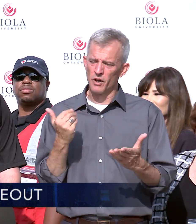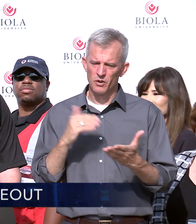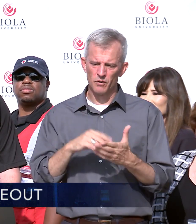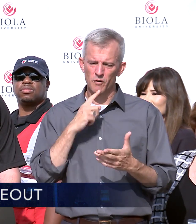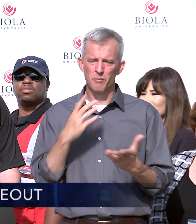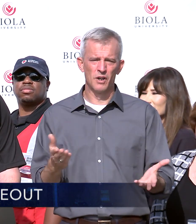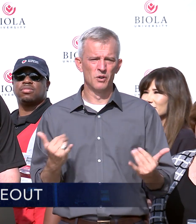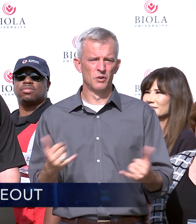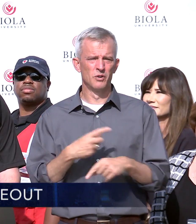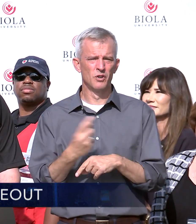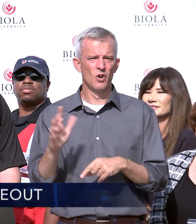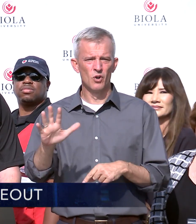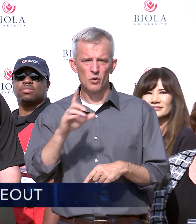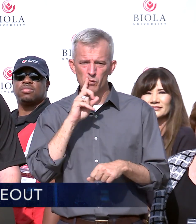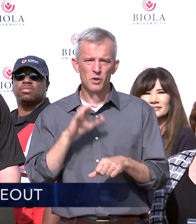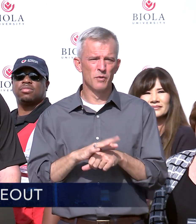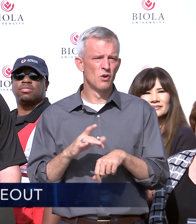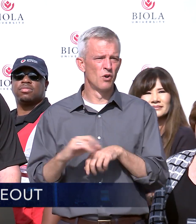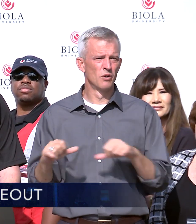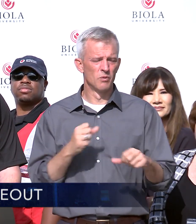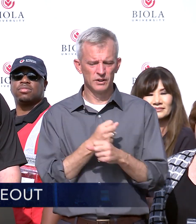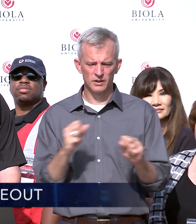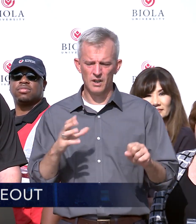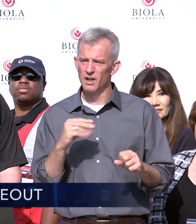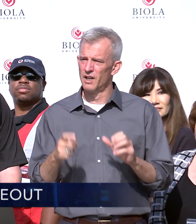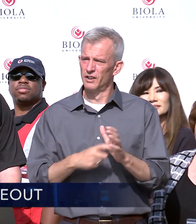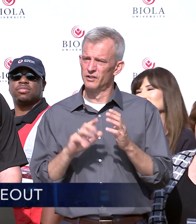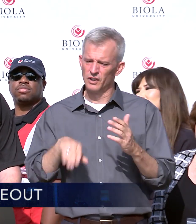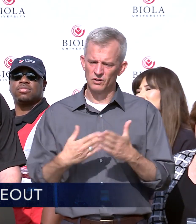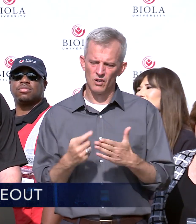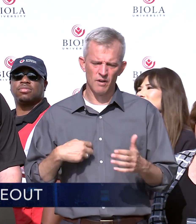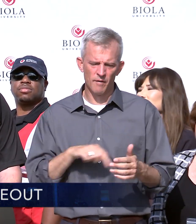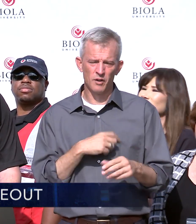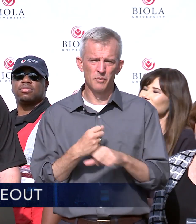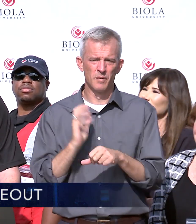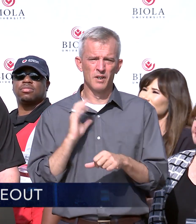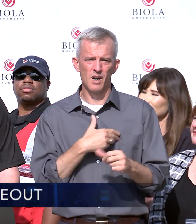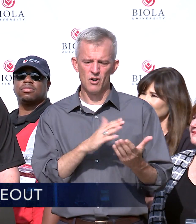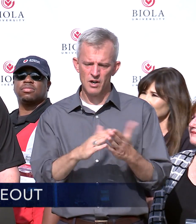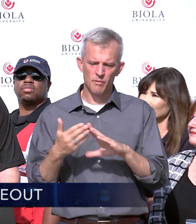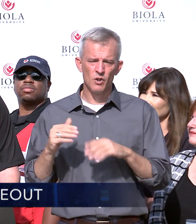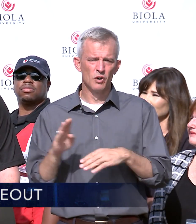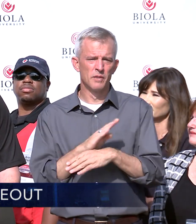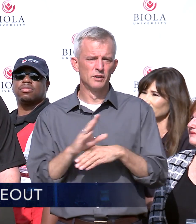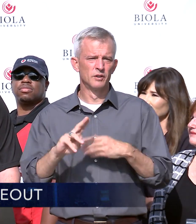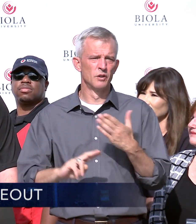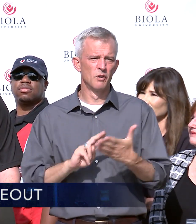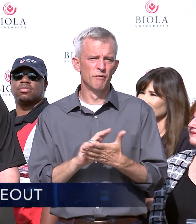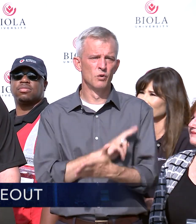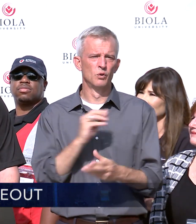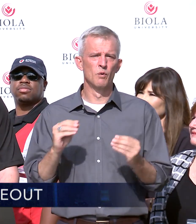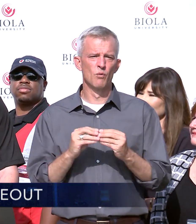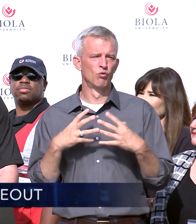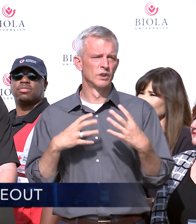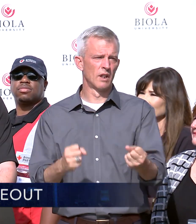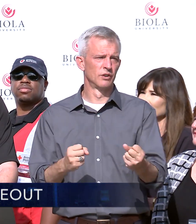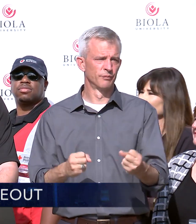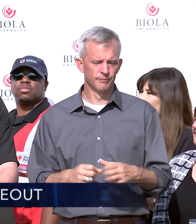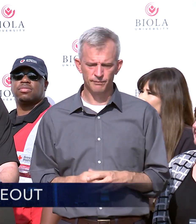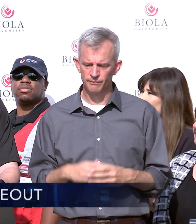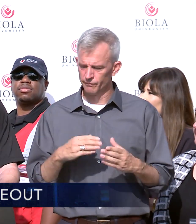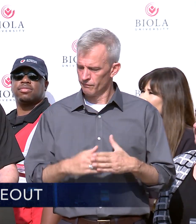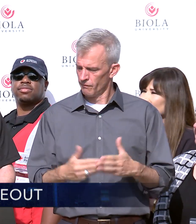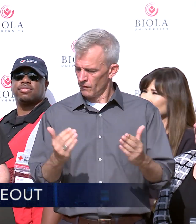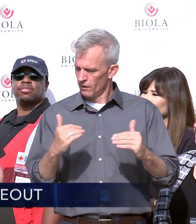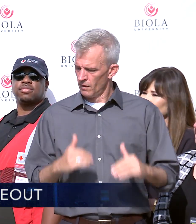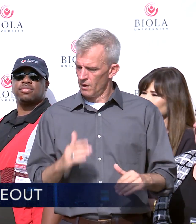your commitment to earthquake safety, and it takes all of us to make our neighborhoods, businesses, and universities more resilient. Next,